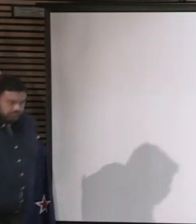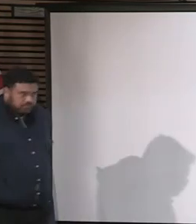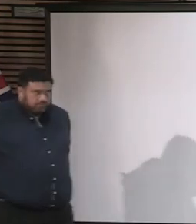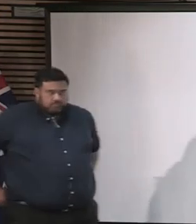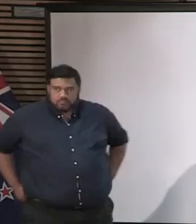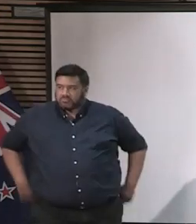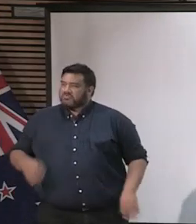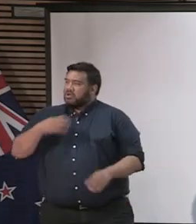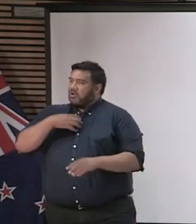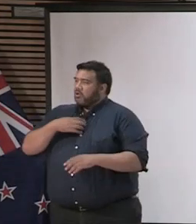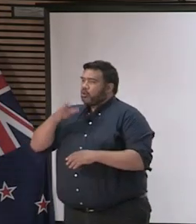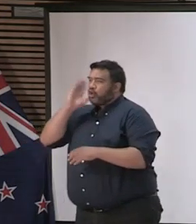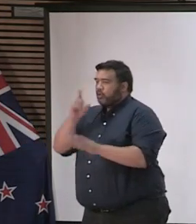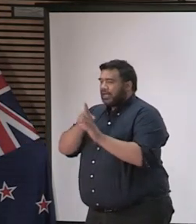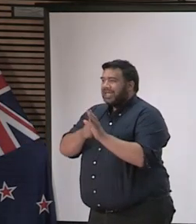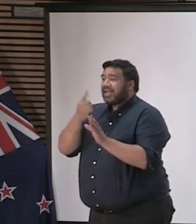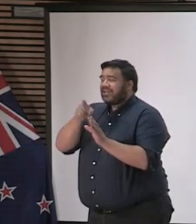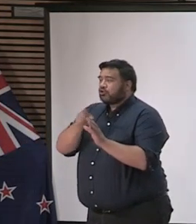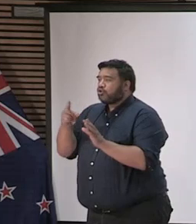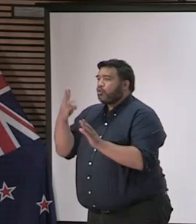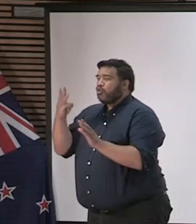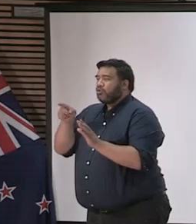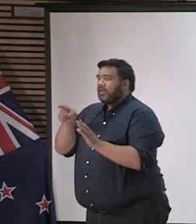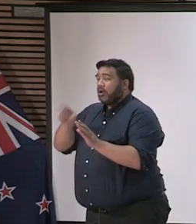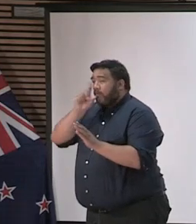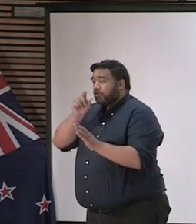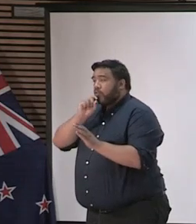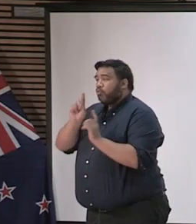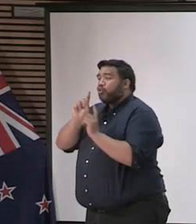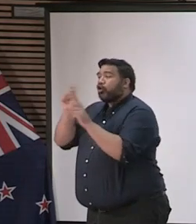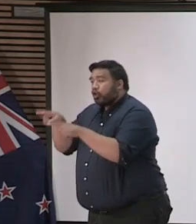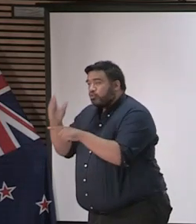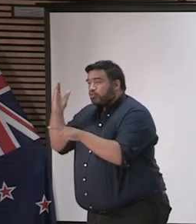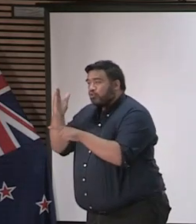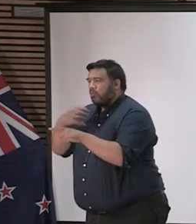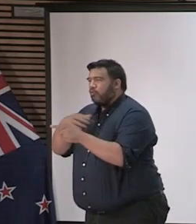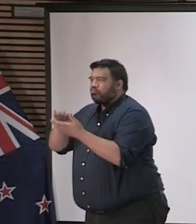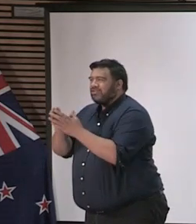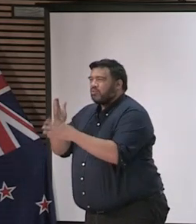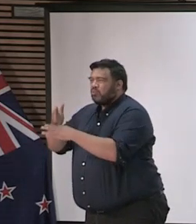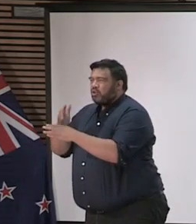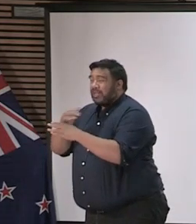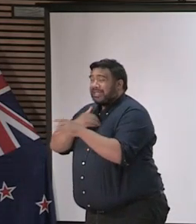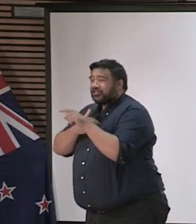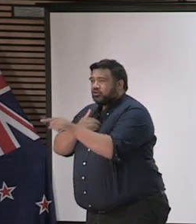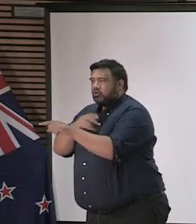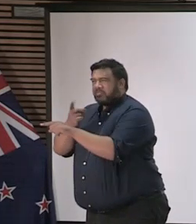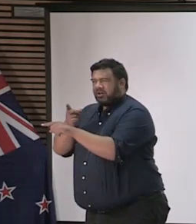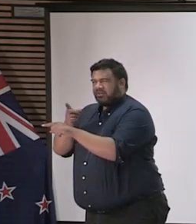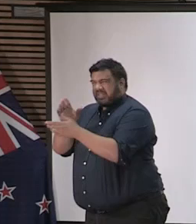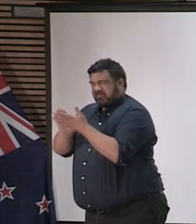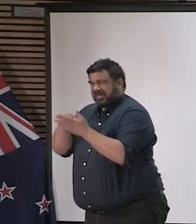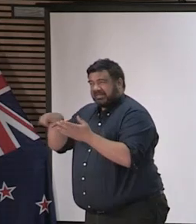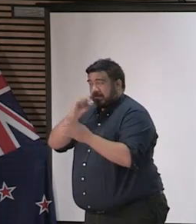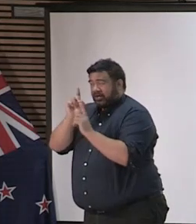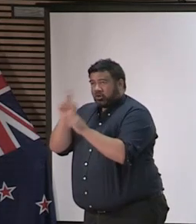based learning. Are they a specific group that you'd have concerns about? I mean, are they disadvantaged or limited more than